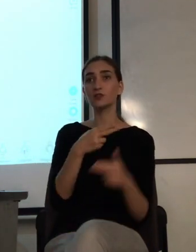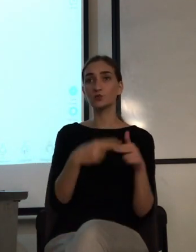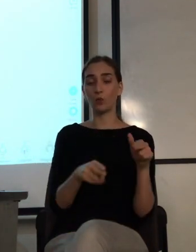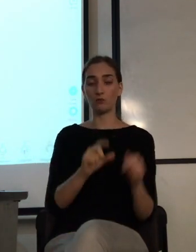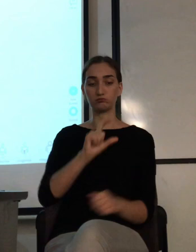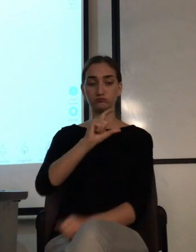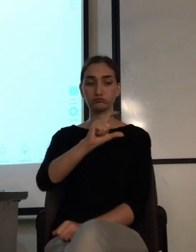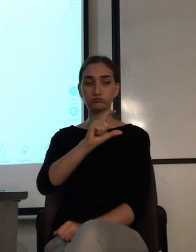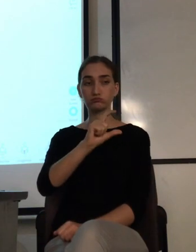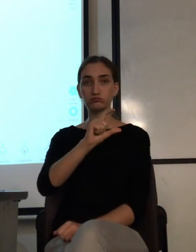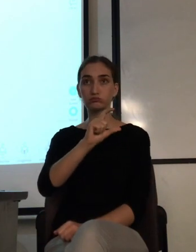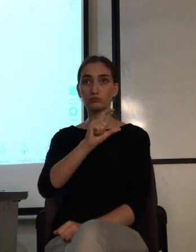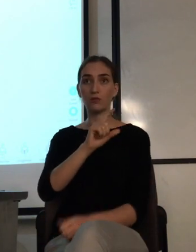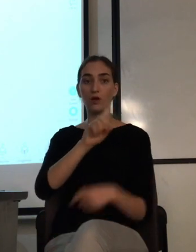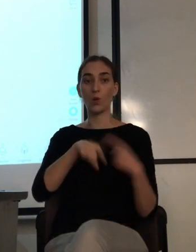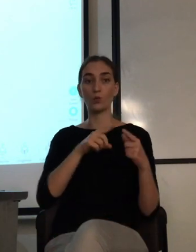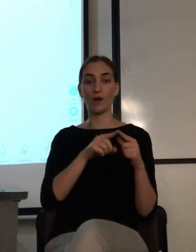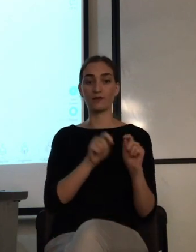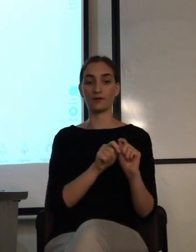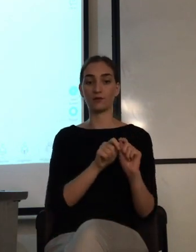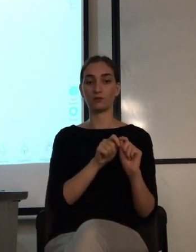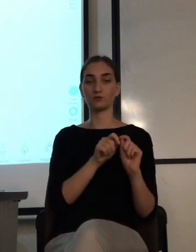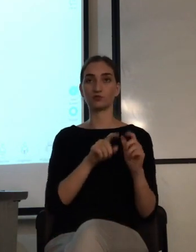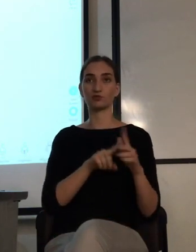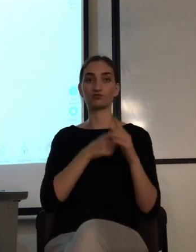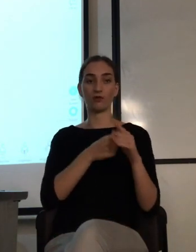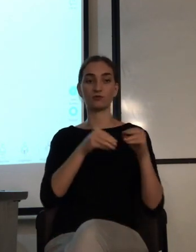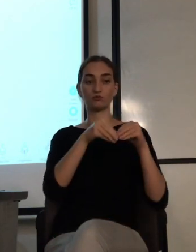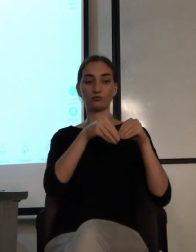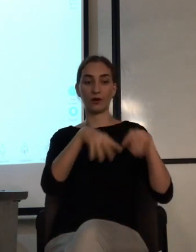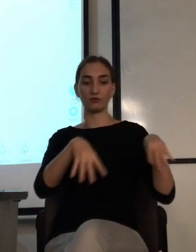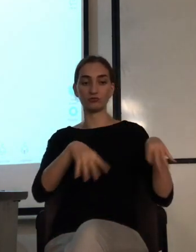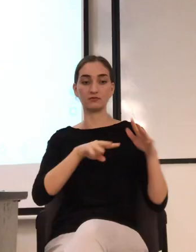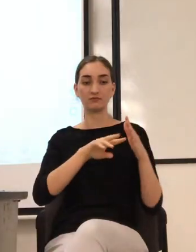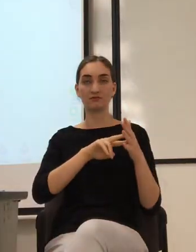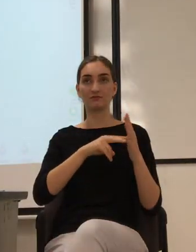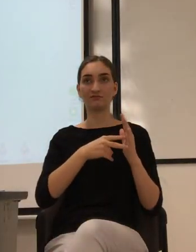branches, it ends. So let me kind of